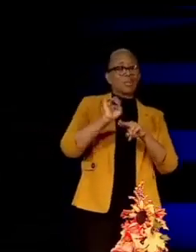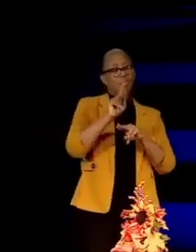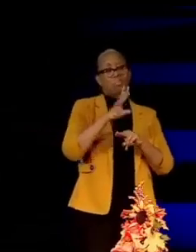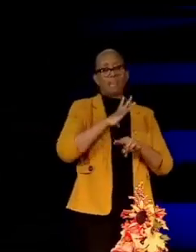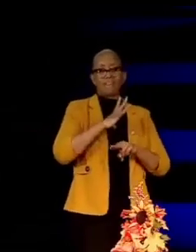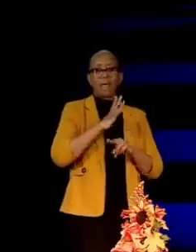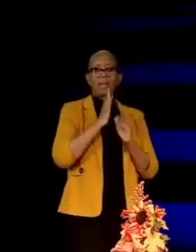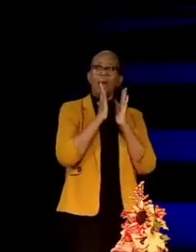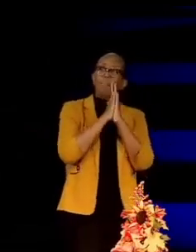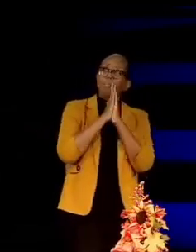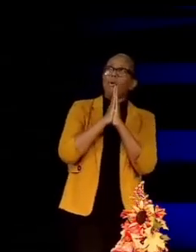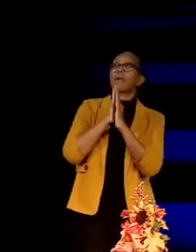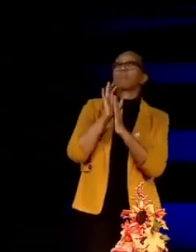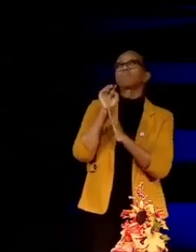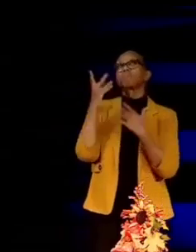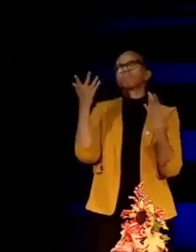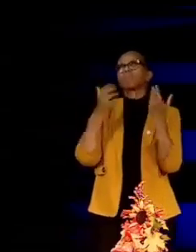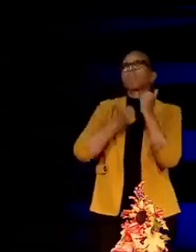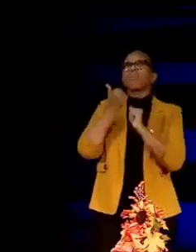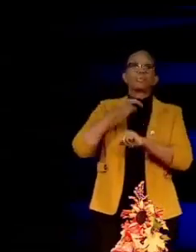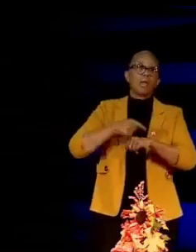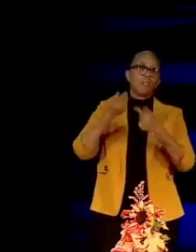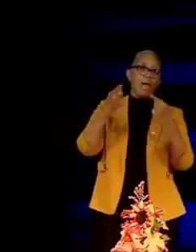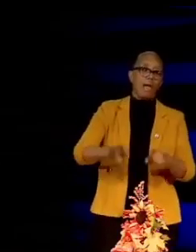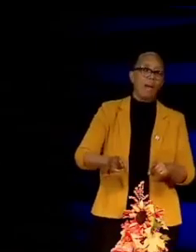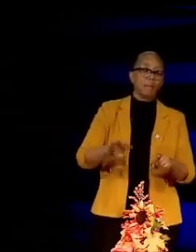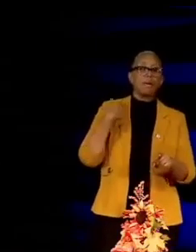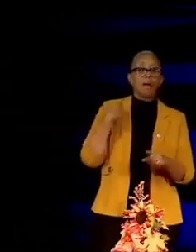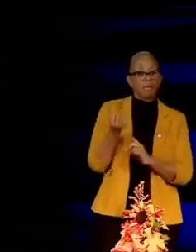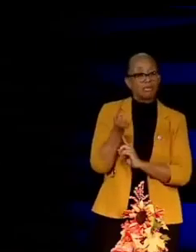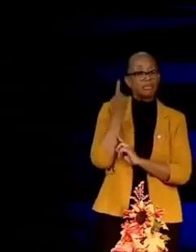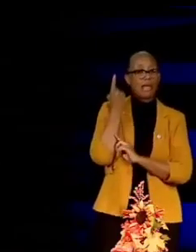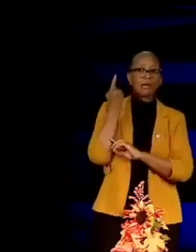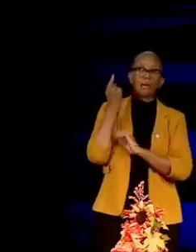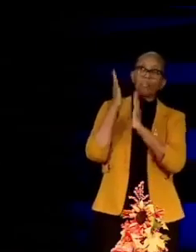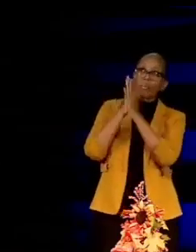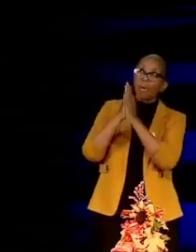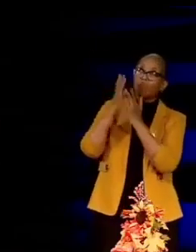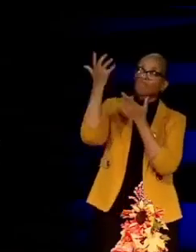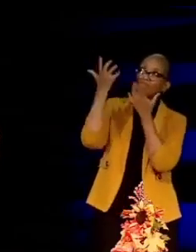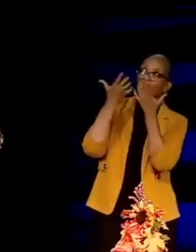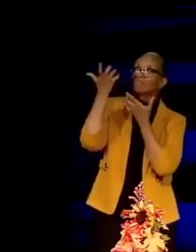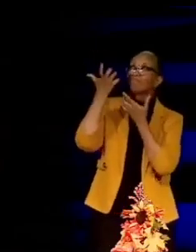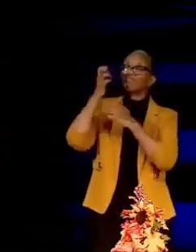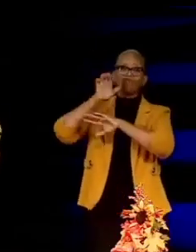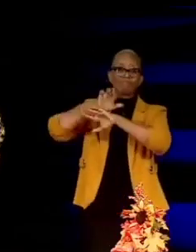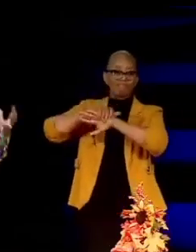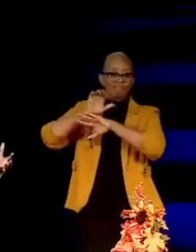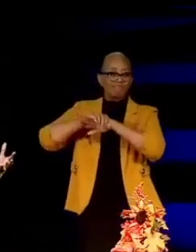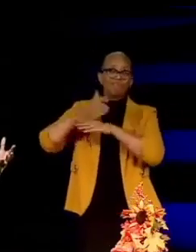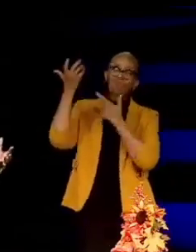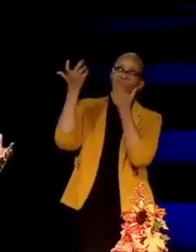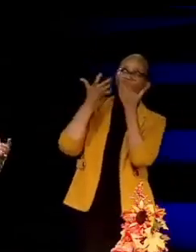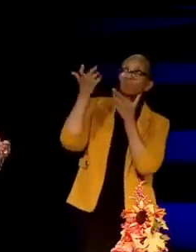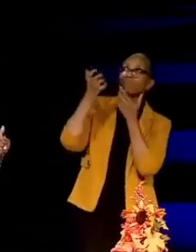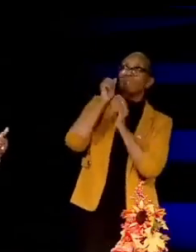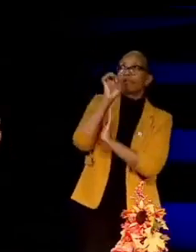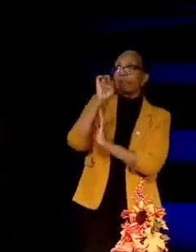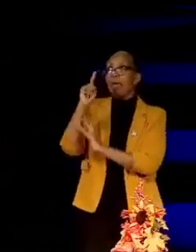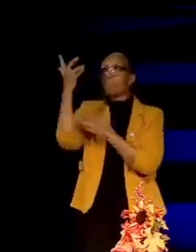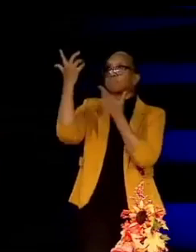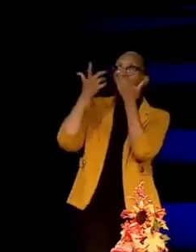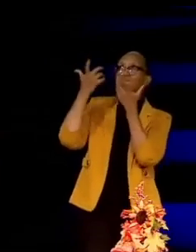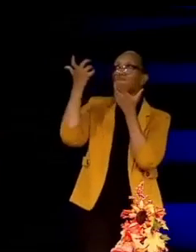prayer, when we go to God, most time in our understanding with our regular tongue, we go to God and